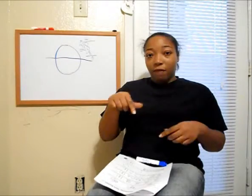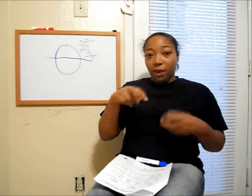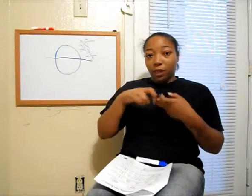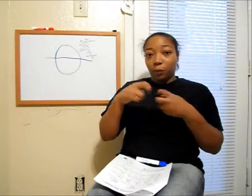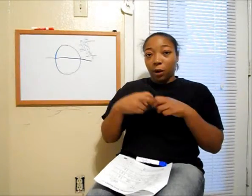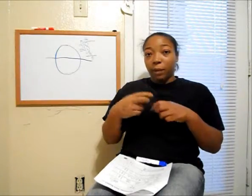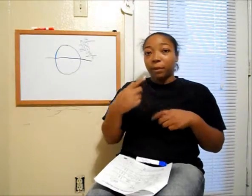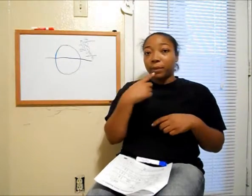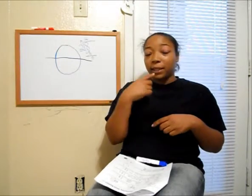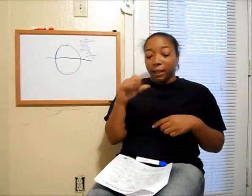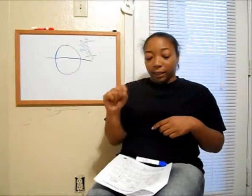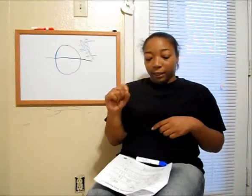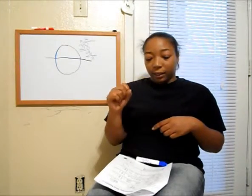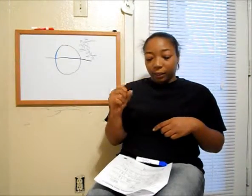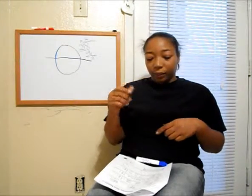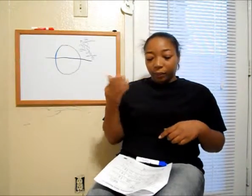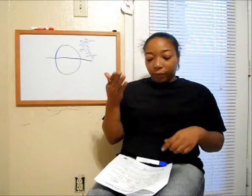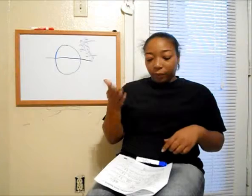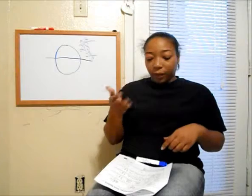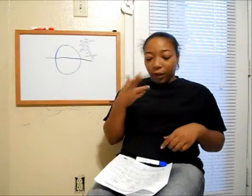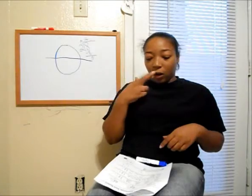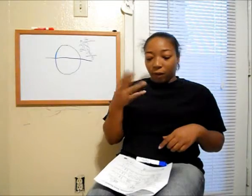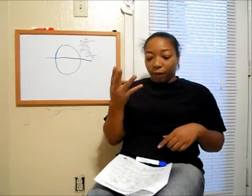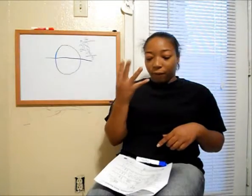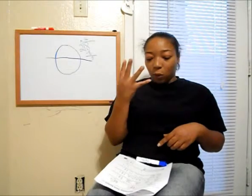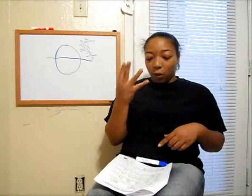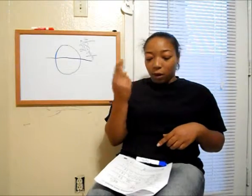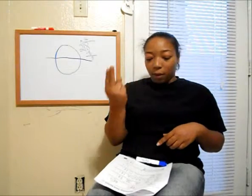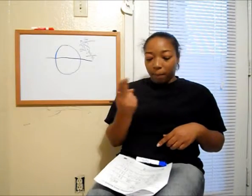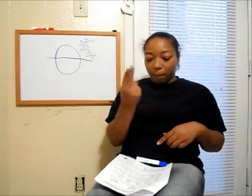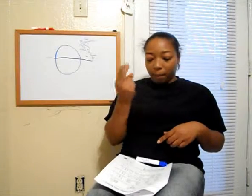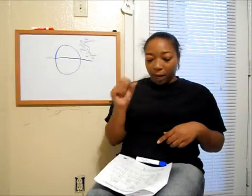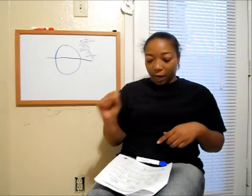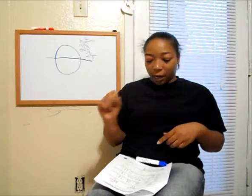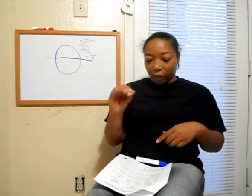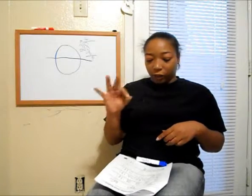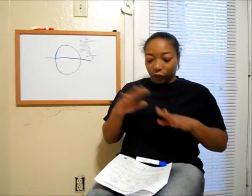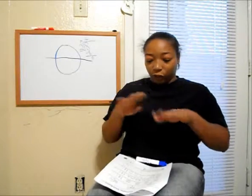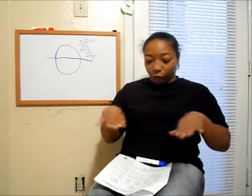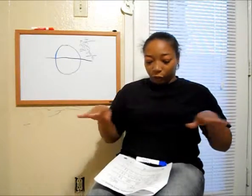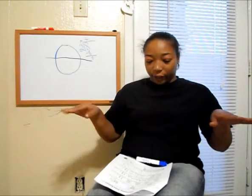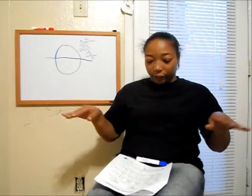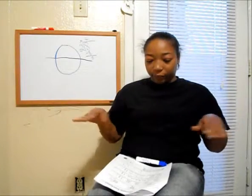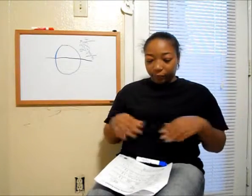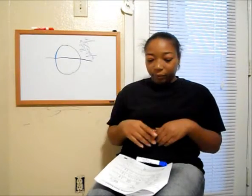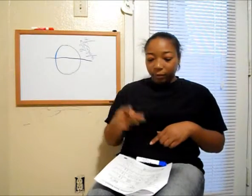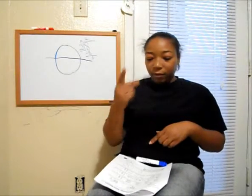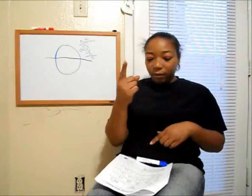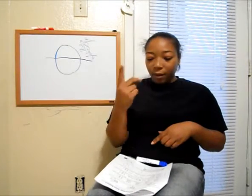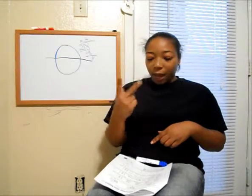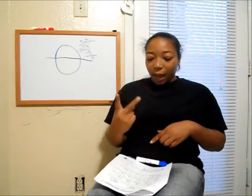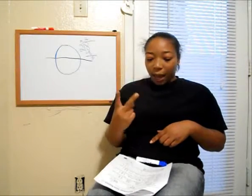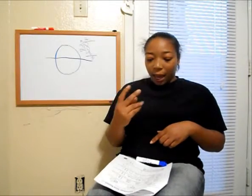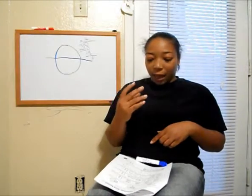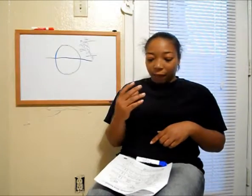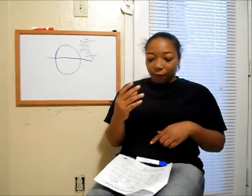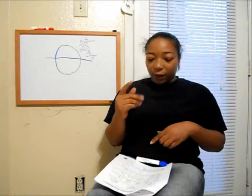This problem says there are 4 pairs of children. Half